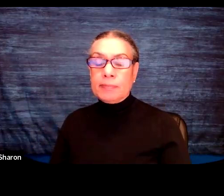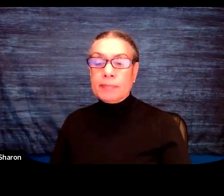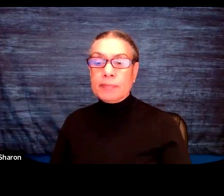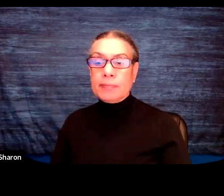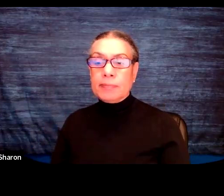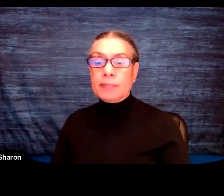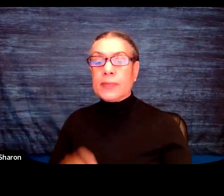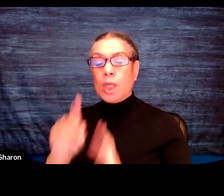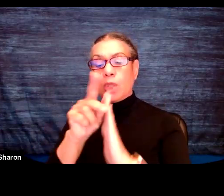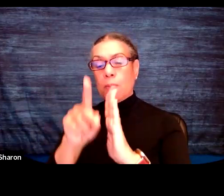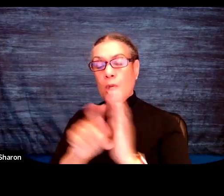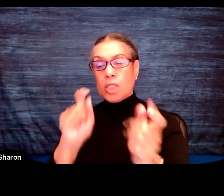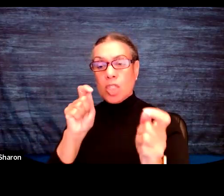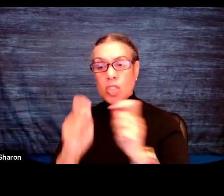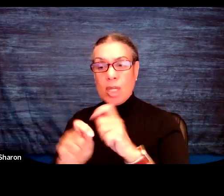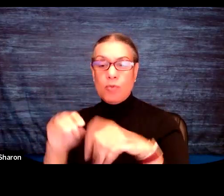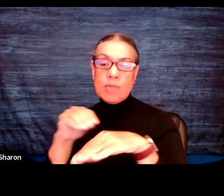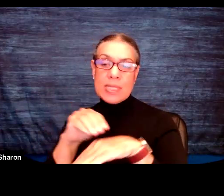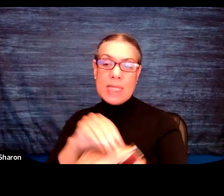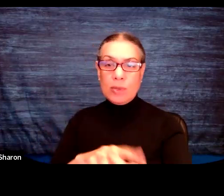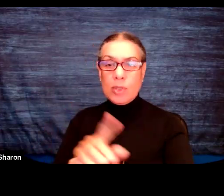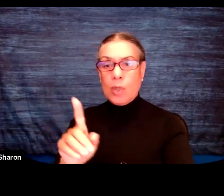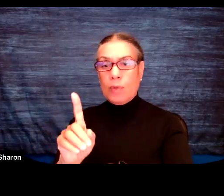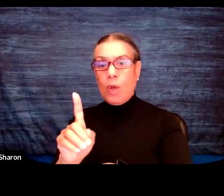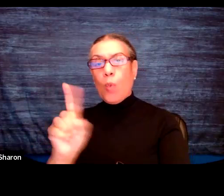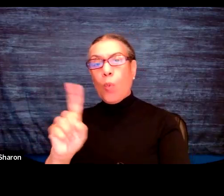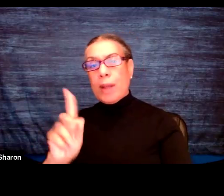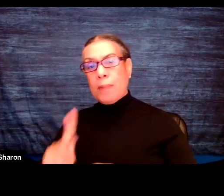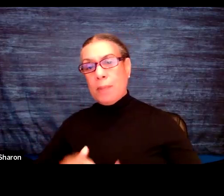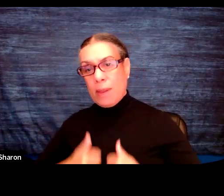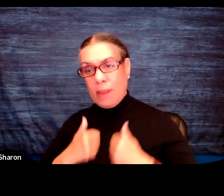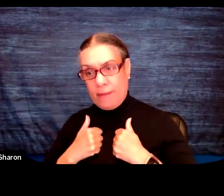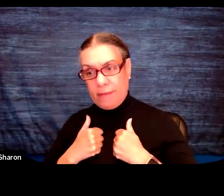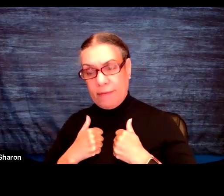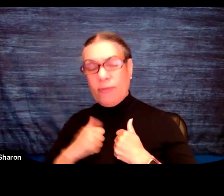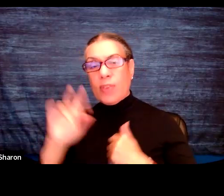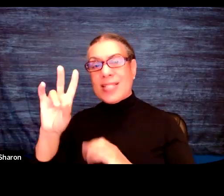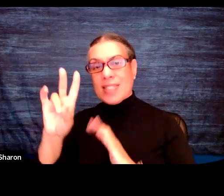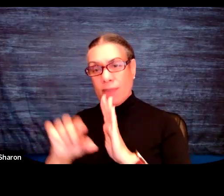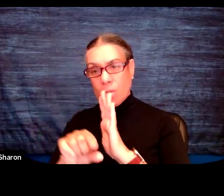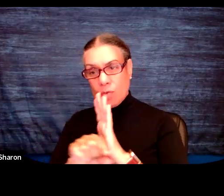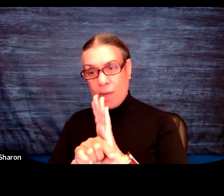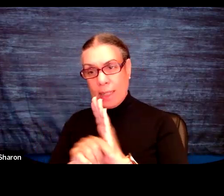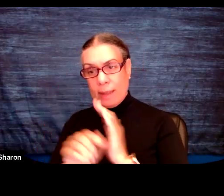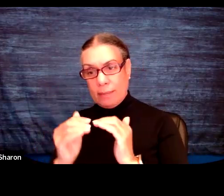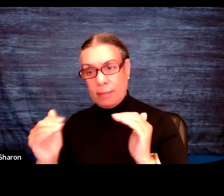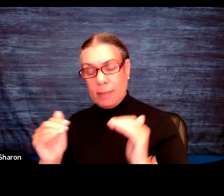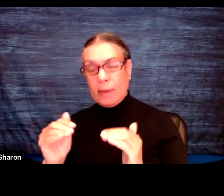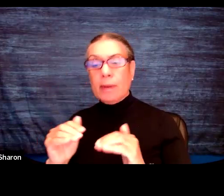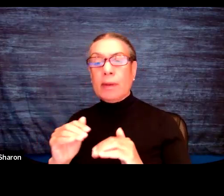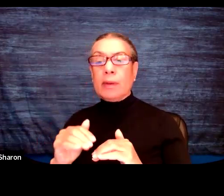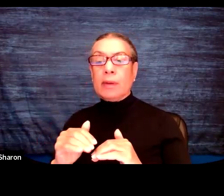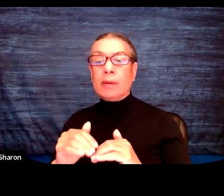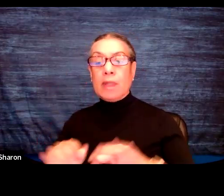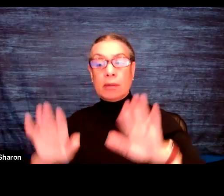The policy change has also resulted in a shift of the geographic distribution of invitations for 7th grade. The maps on these slides